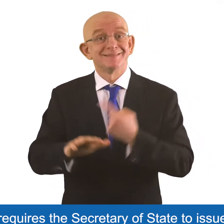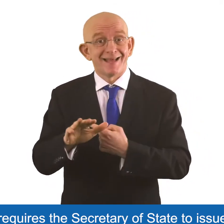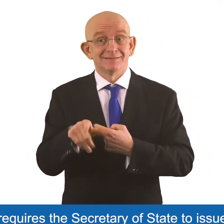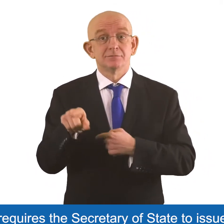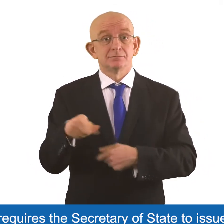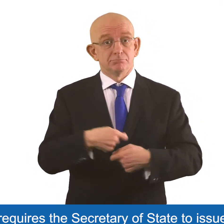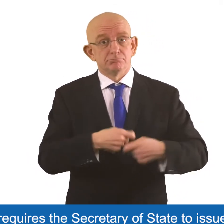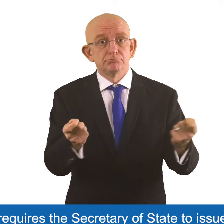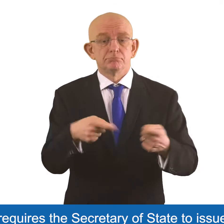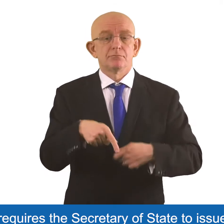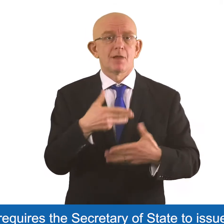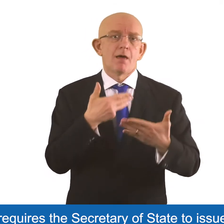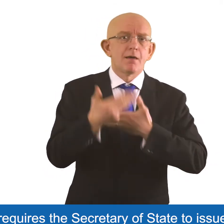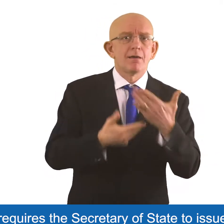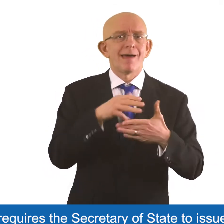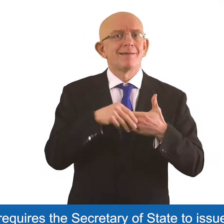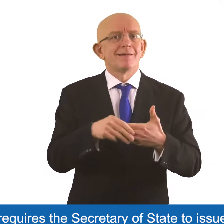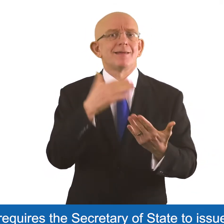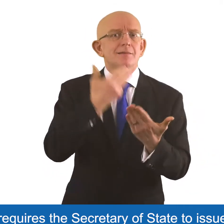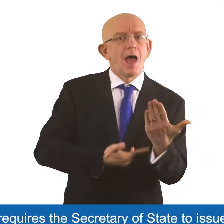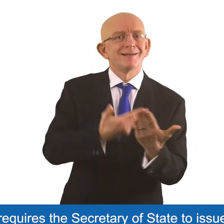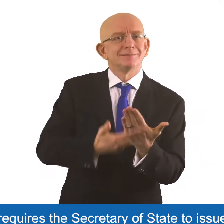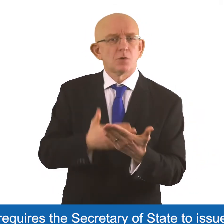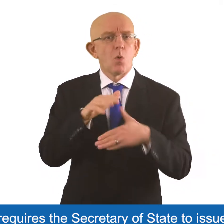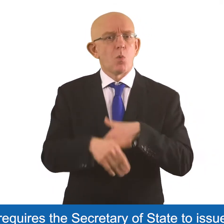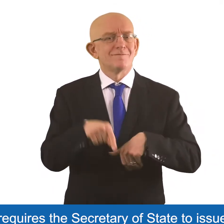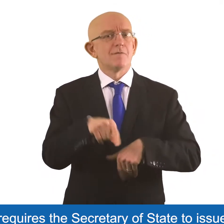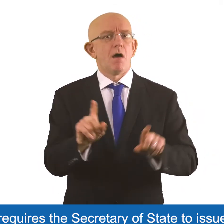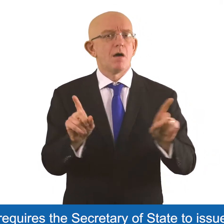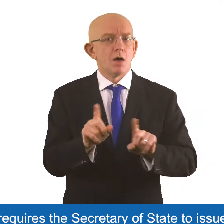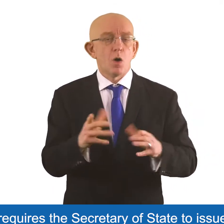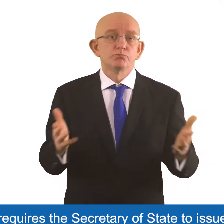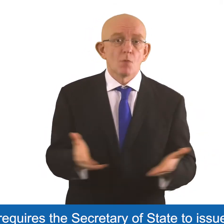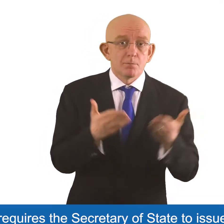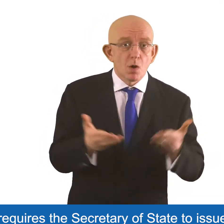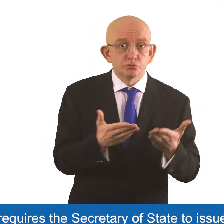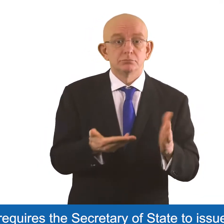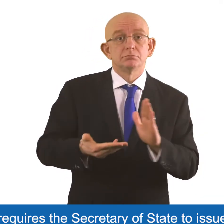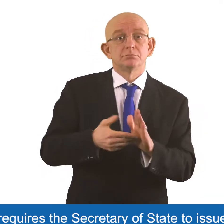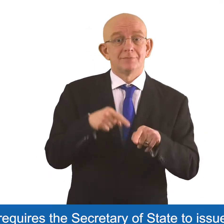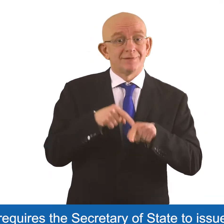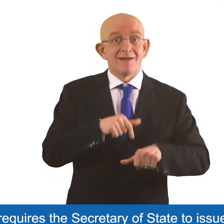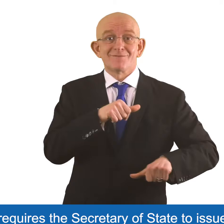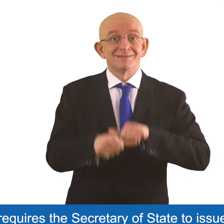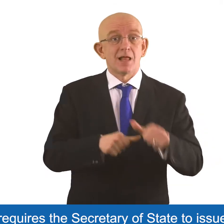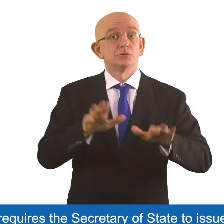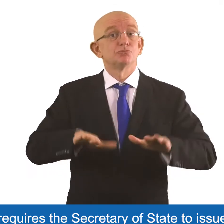Clause 3 requires the Secretary of State to issue guidance about the promotion and facilitation of the use of BSL.